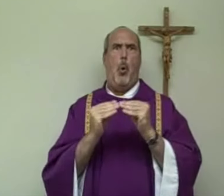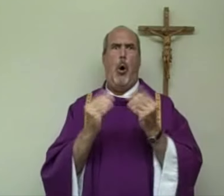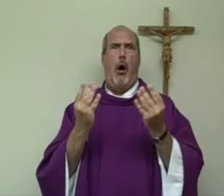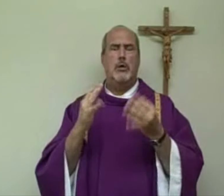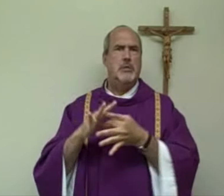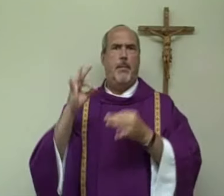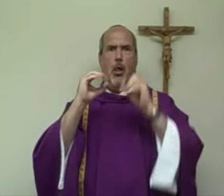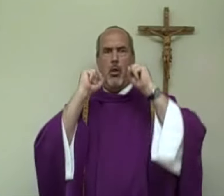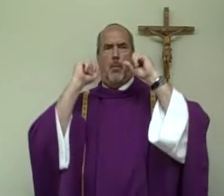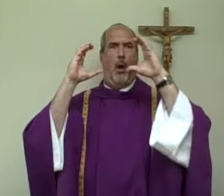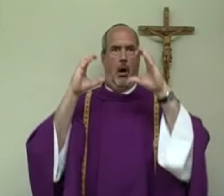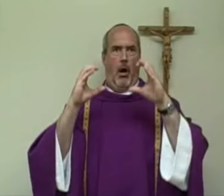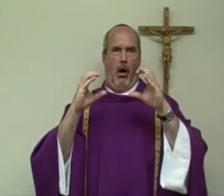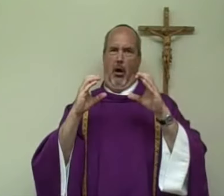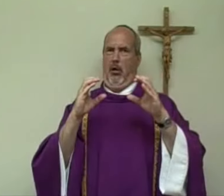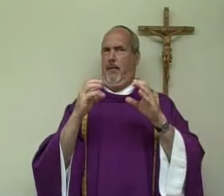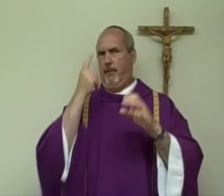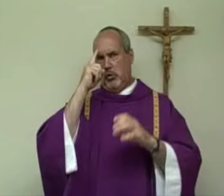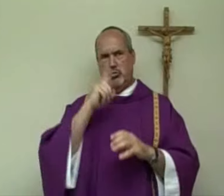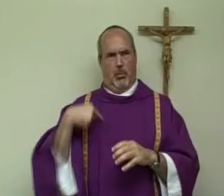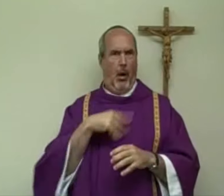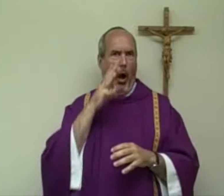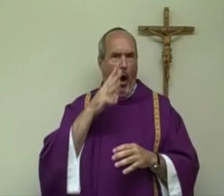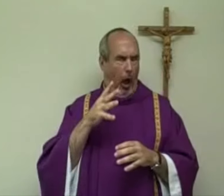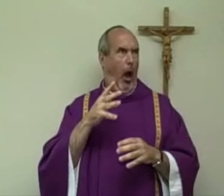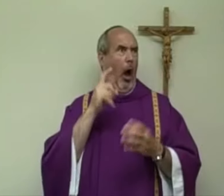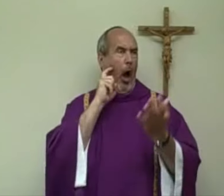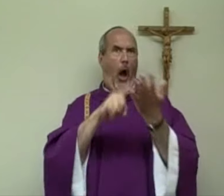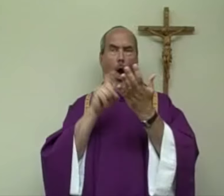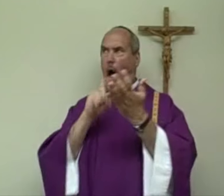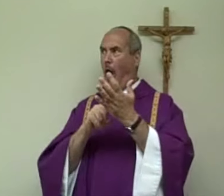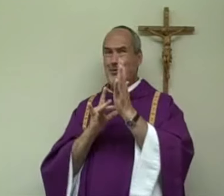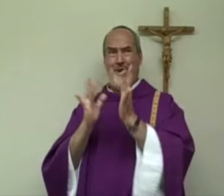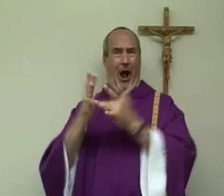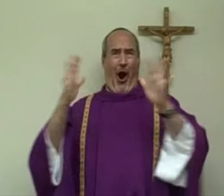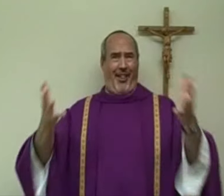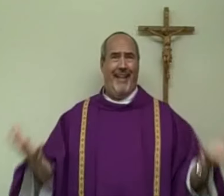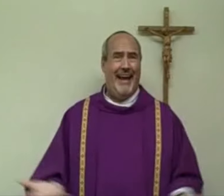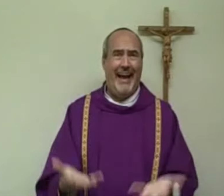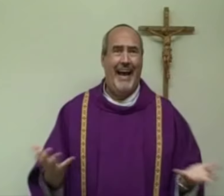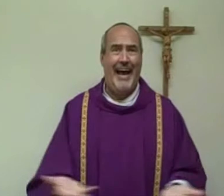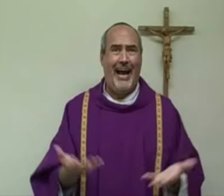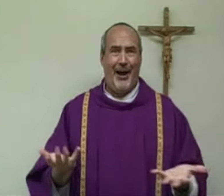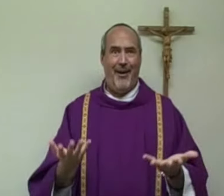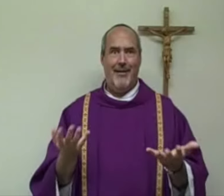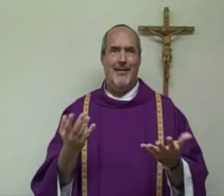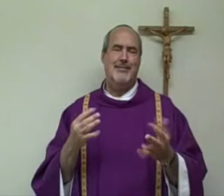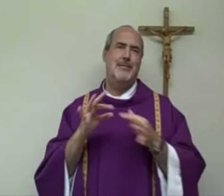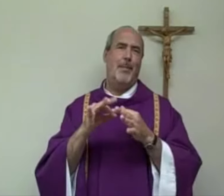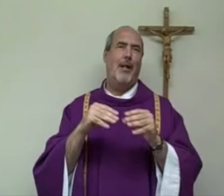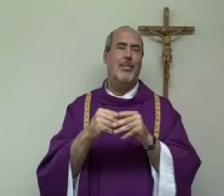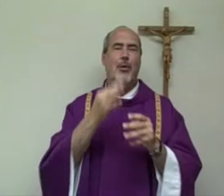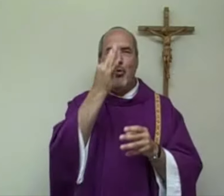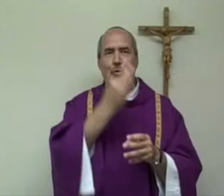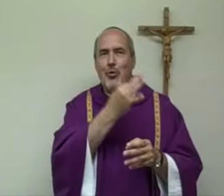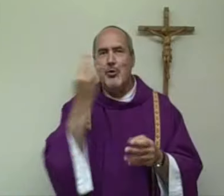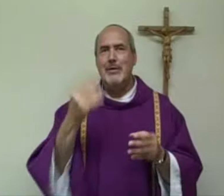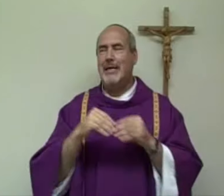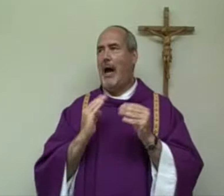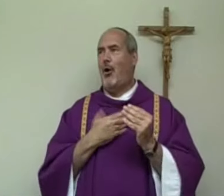By doing some of these things, we can become more spiritually awake for sure. And for sure, we'll notice that Jesus is already here in